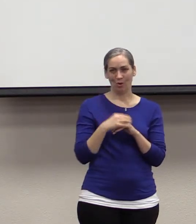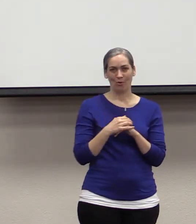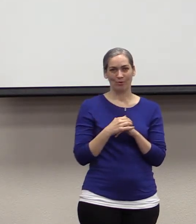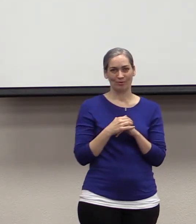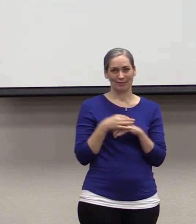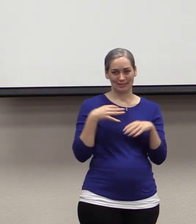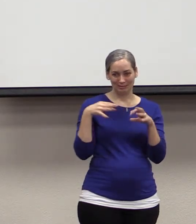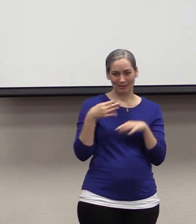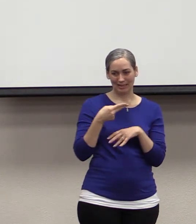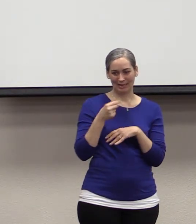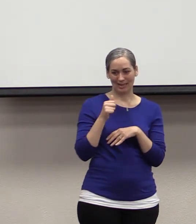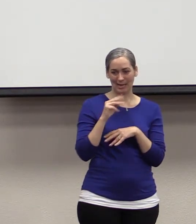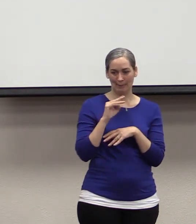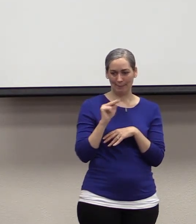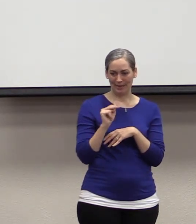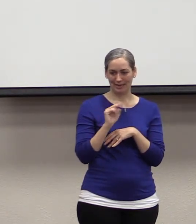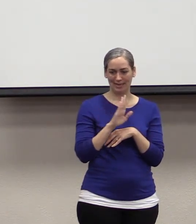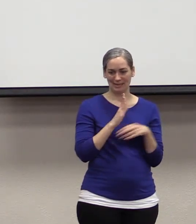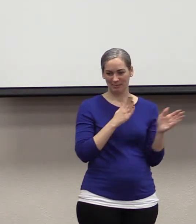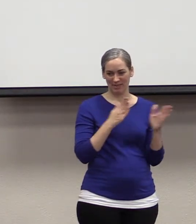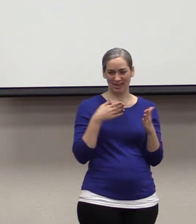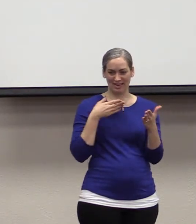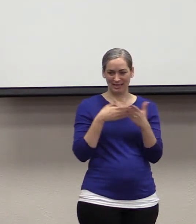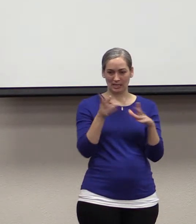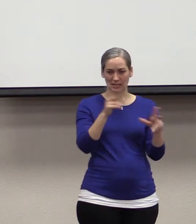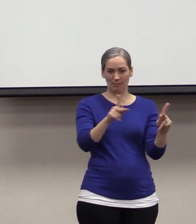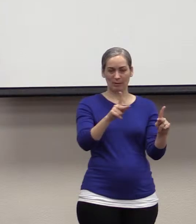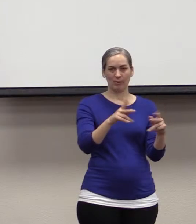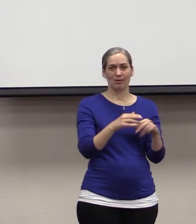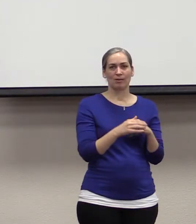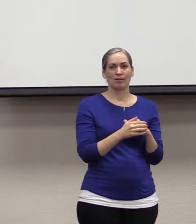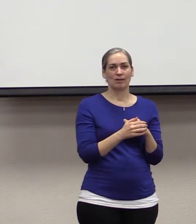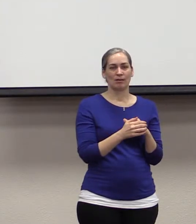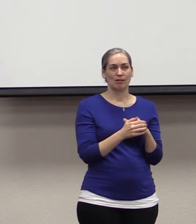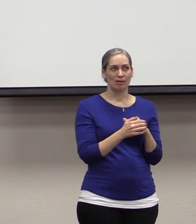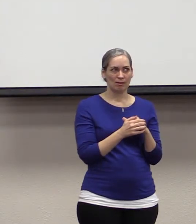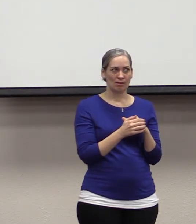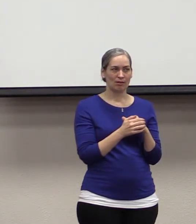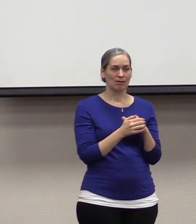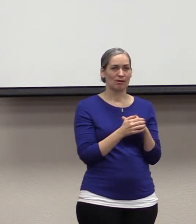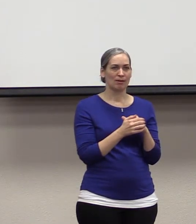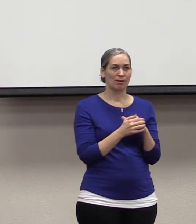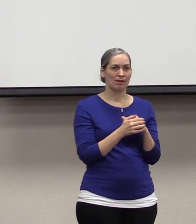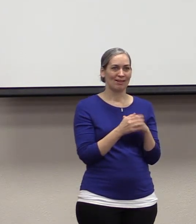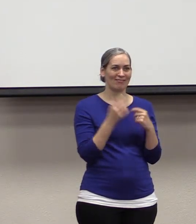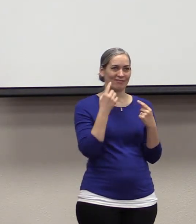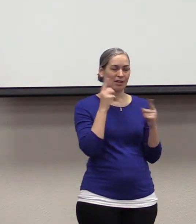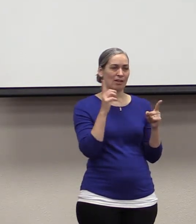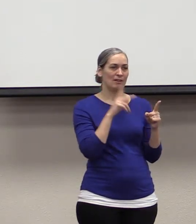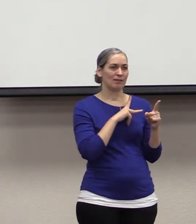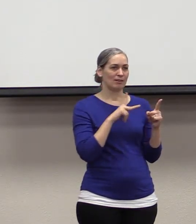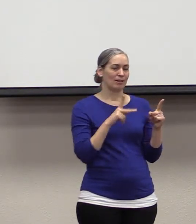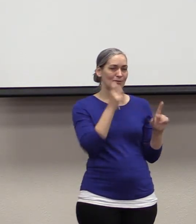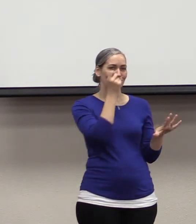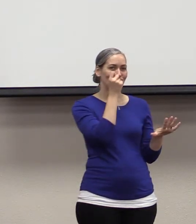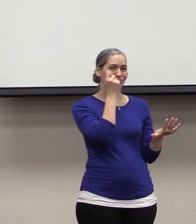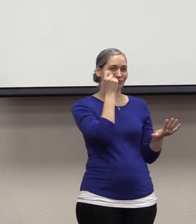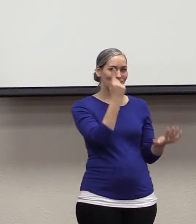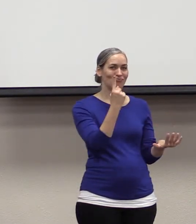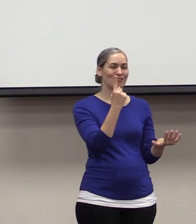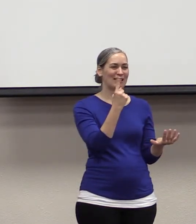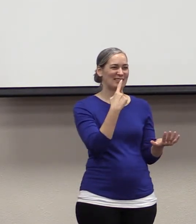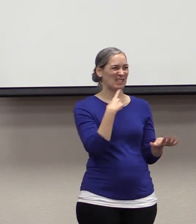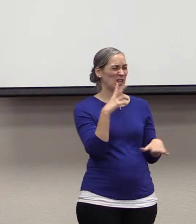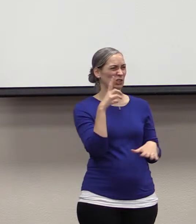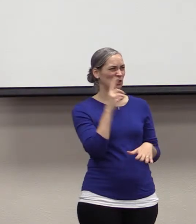plan against her people. And suddenly, everything starts to make sense for why this is a big deal for Esther. And he's just like,